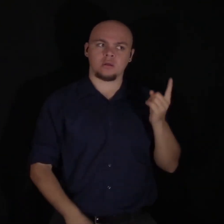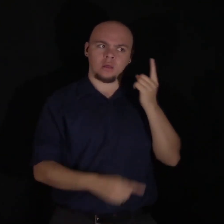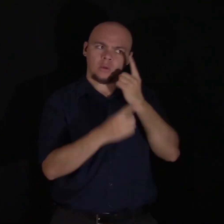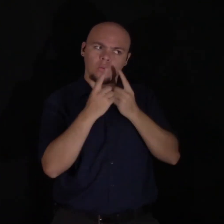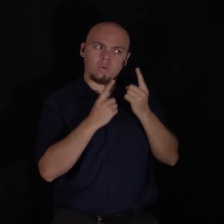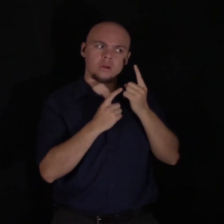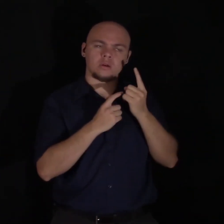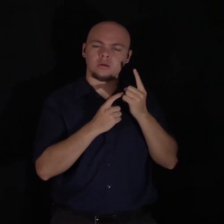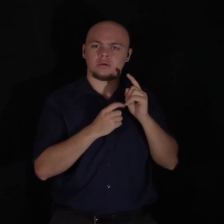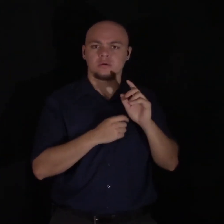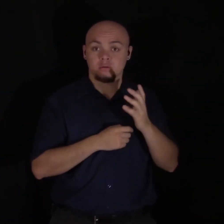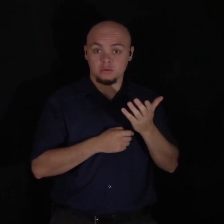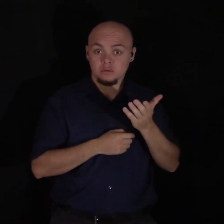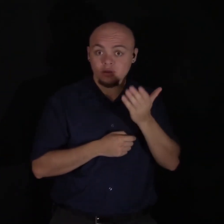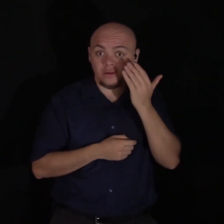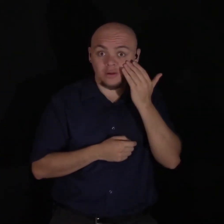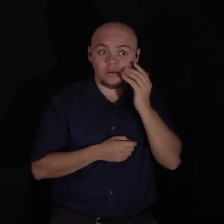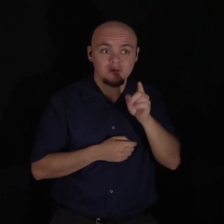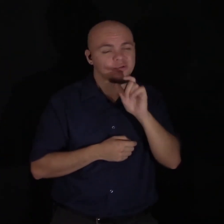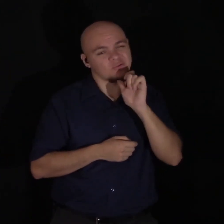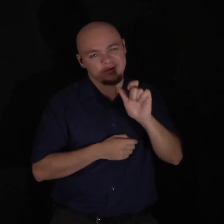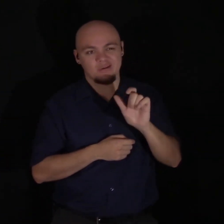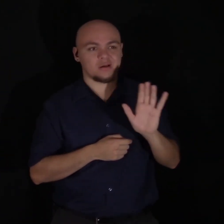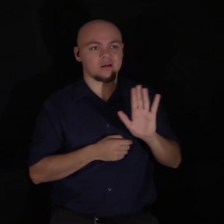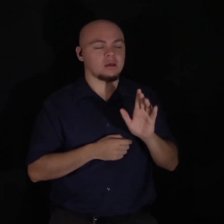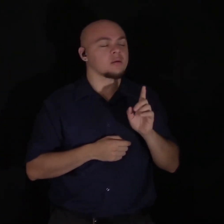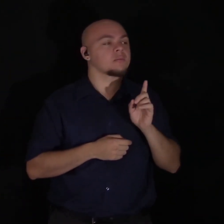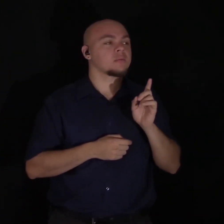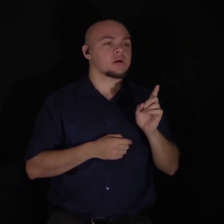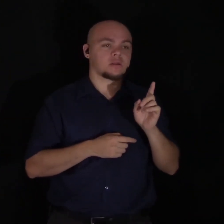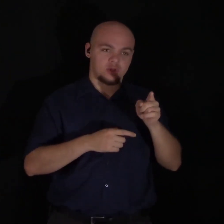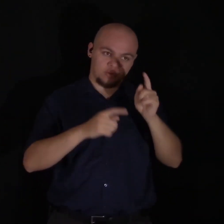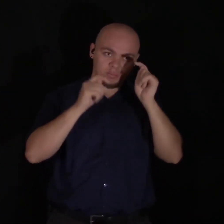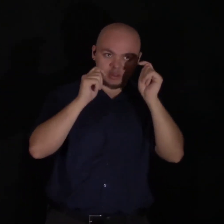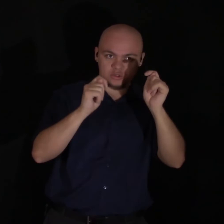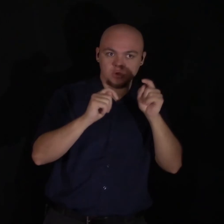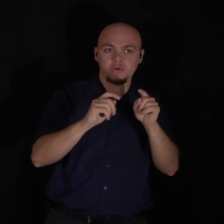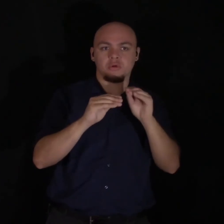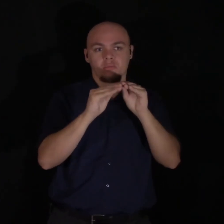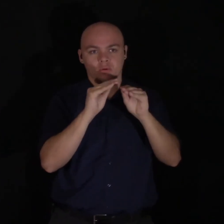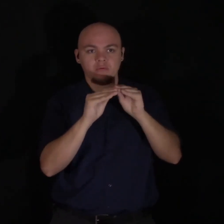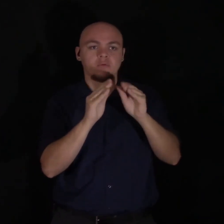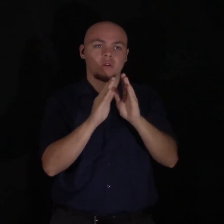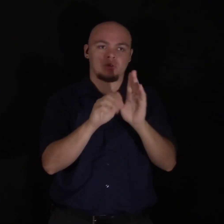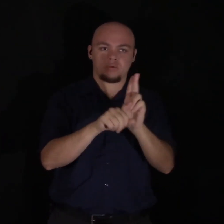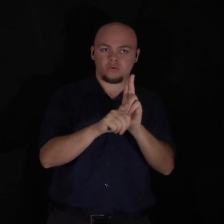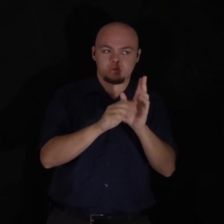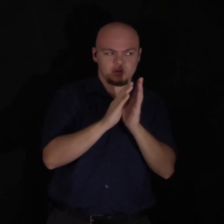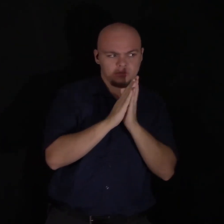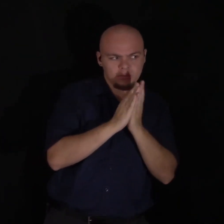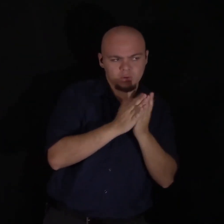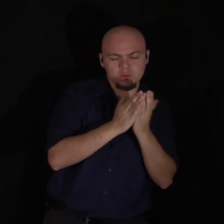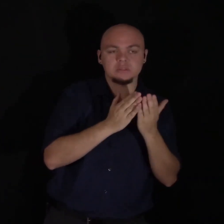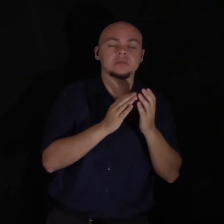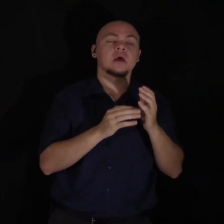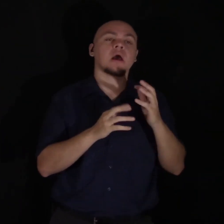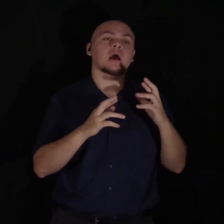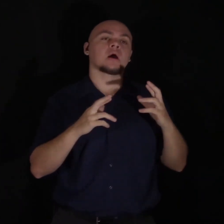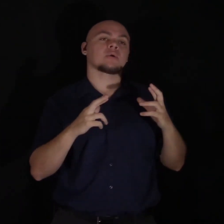would not if you saw him. You have been tutored and refined by books and retirement from the world, and